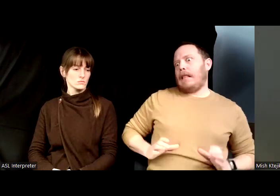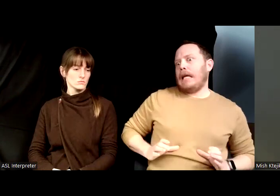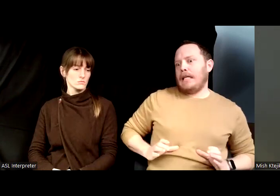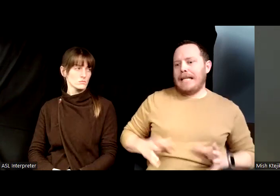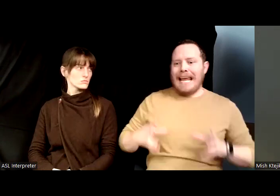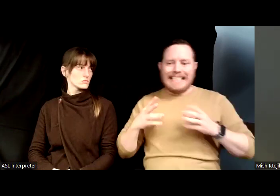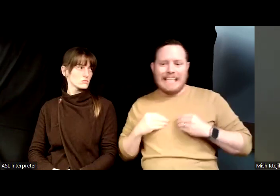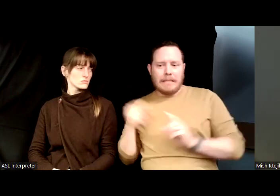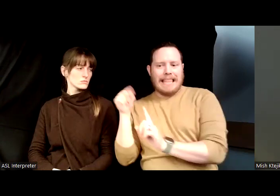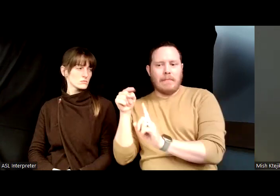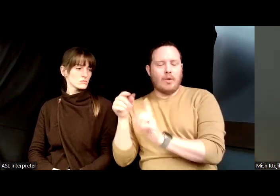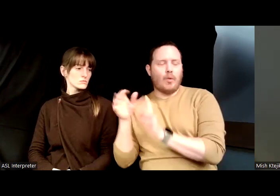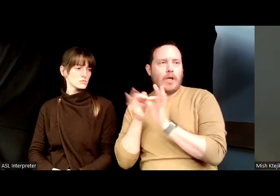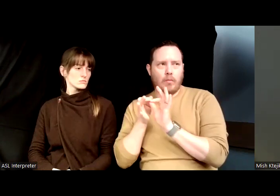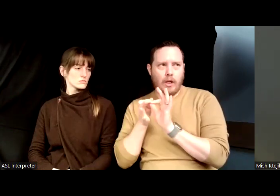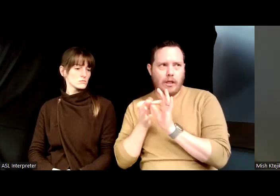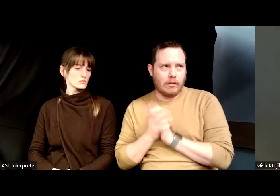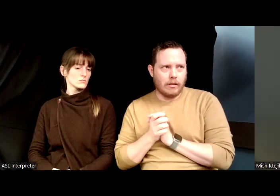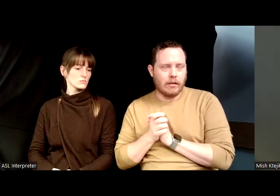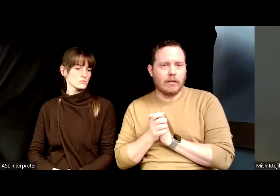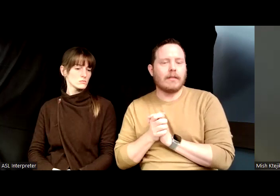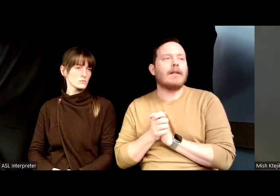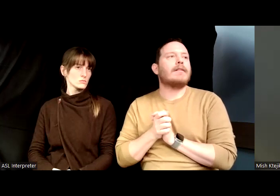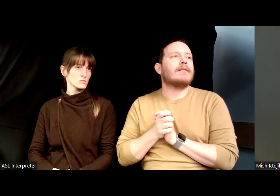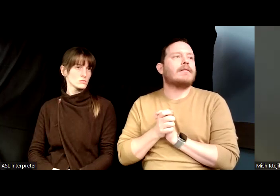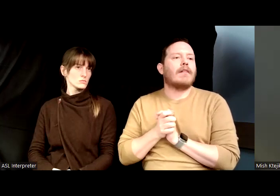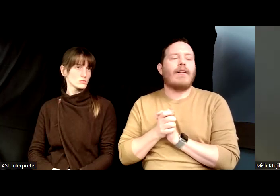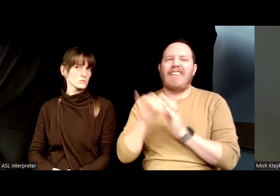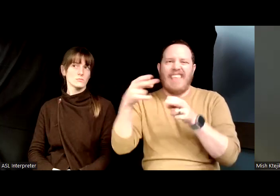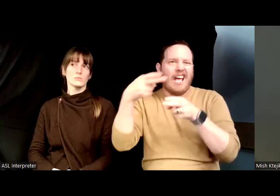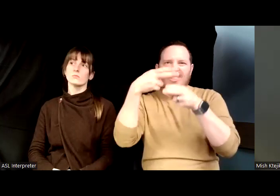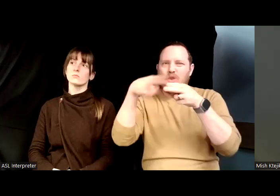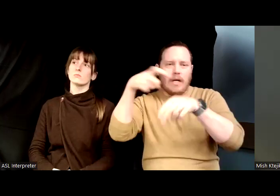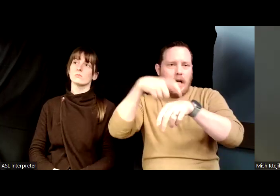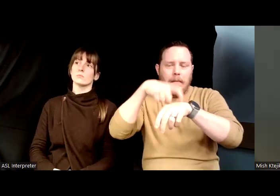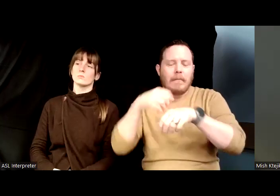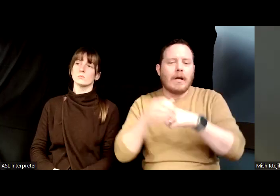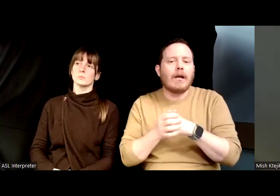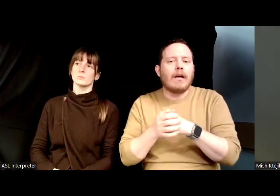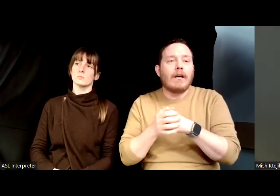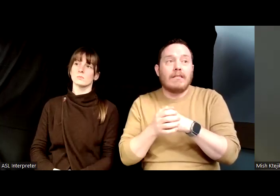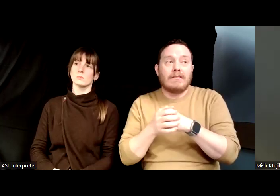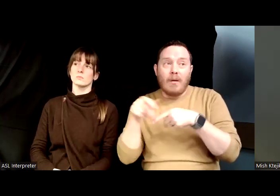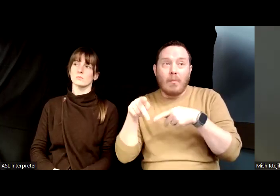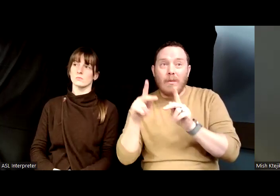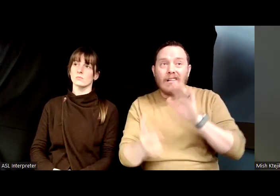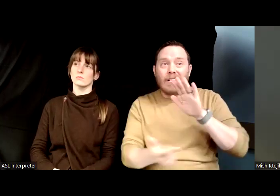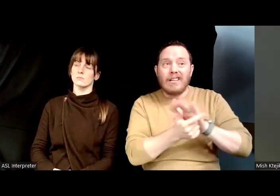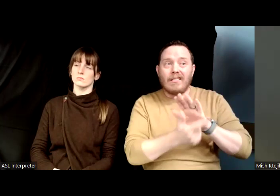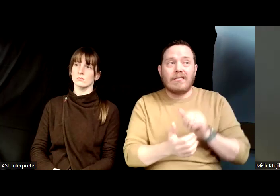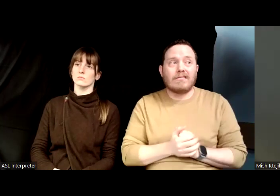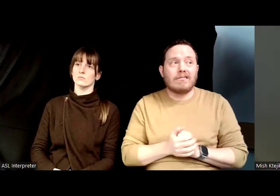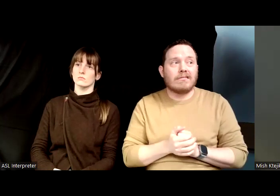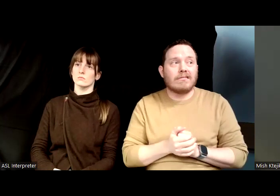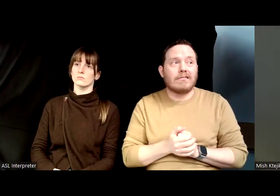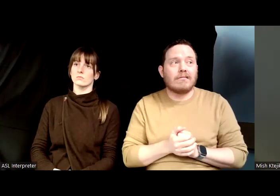deaf person, whatever we want to call them, the client accepts the interpreter that is there. Like if it's just for a temporary time,